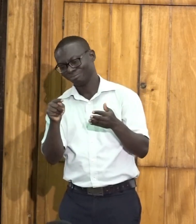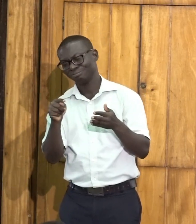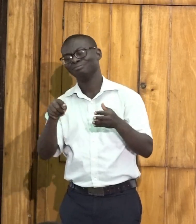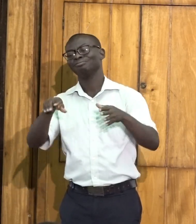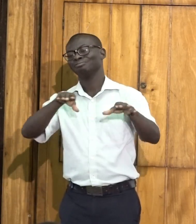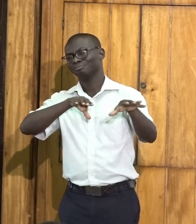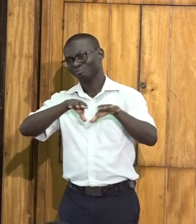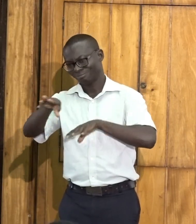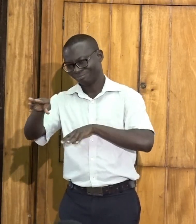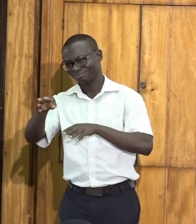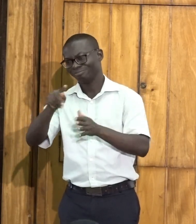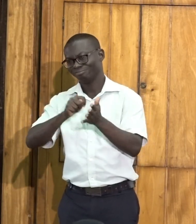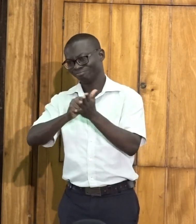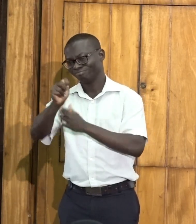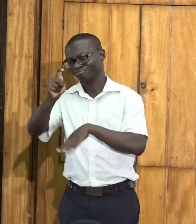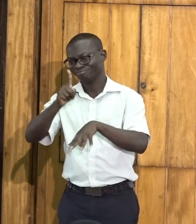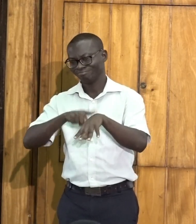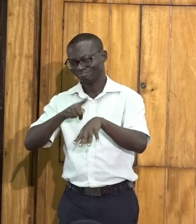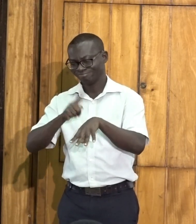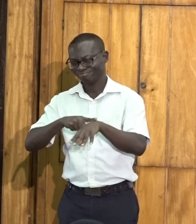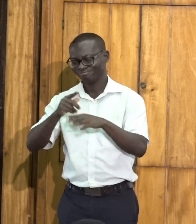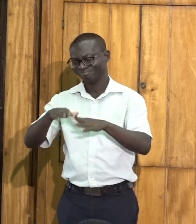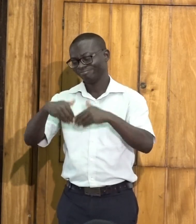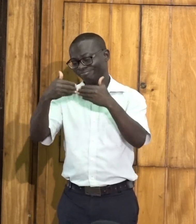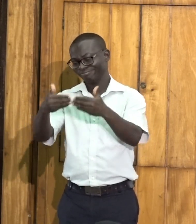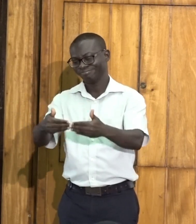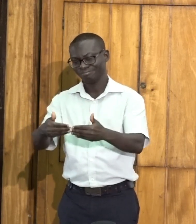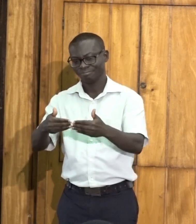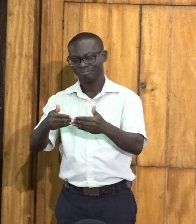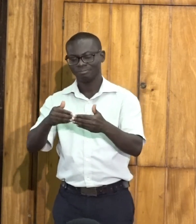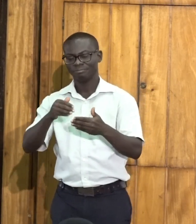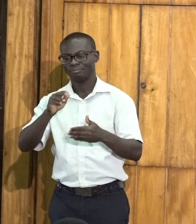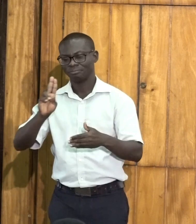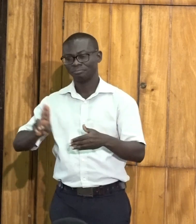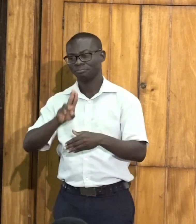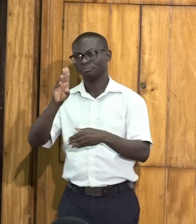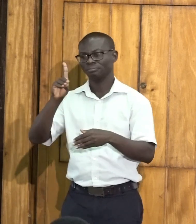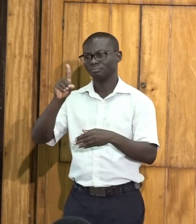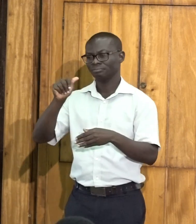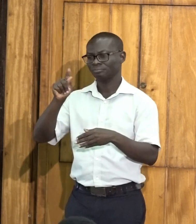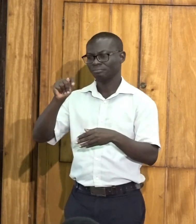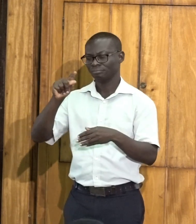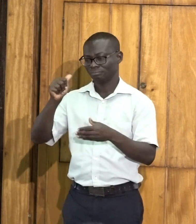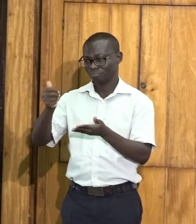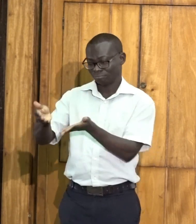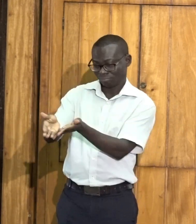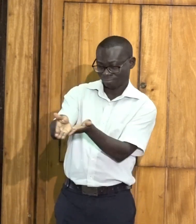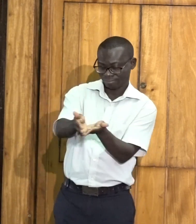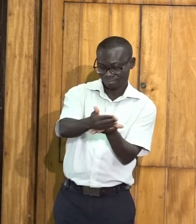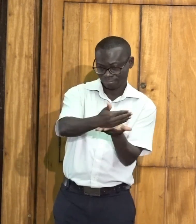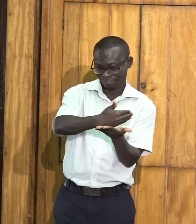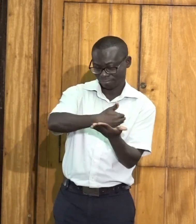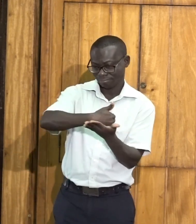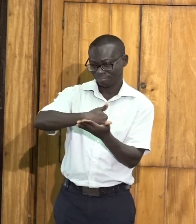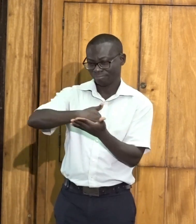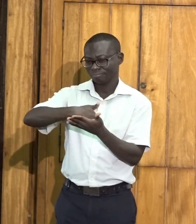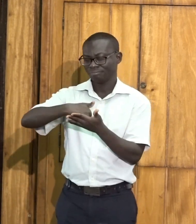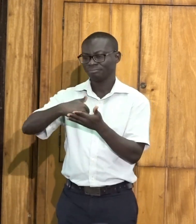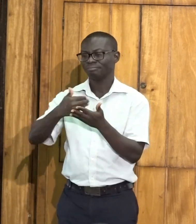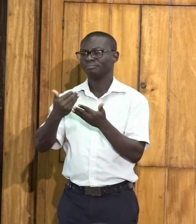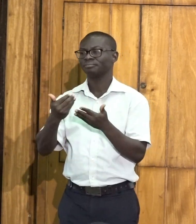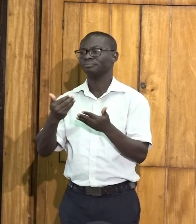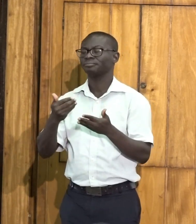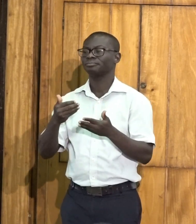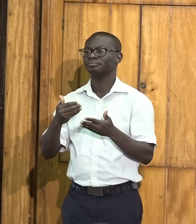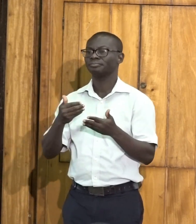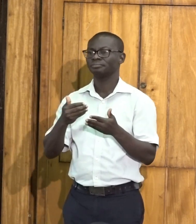in real time. Next, we are using the data we are collecting from this implementation to